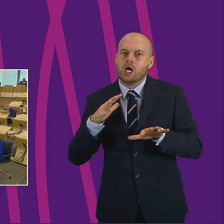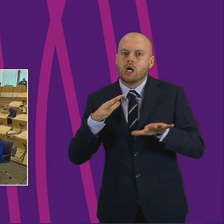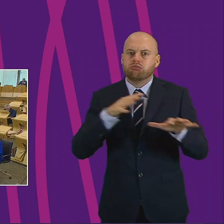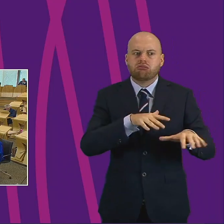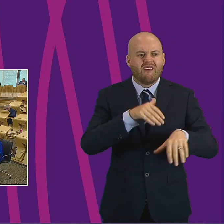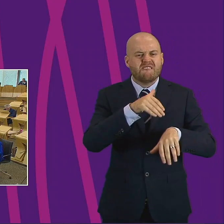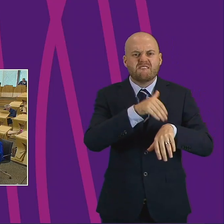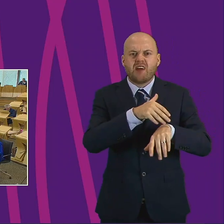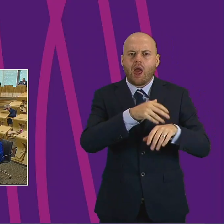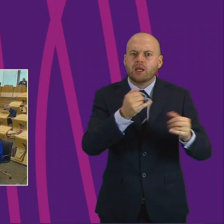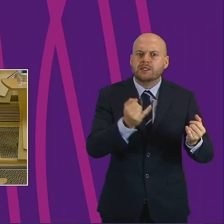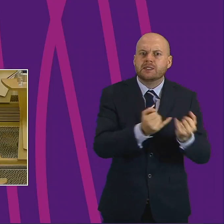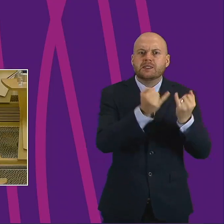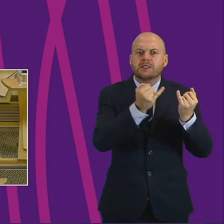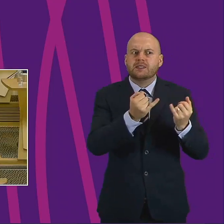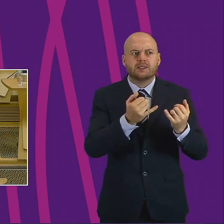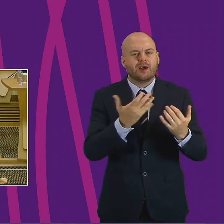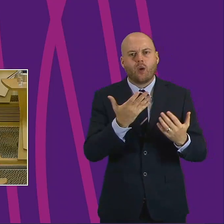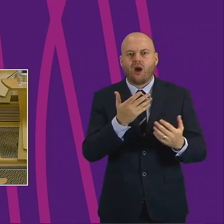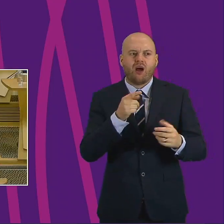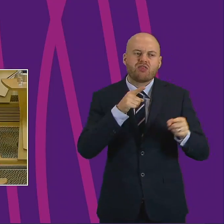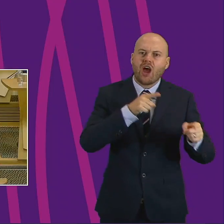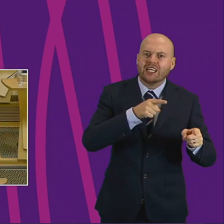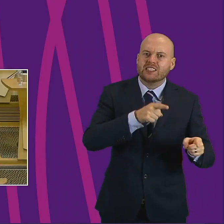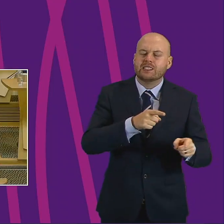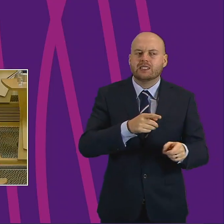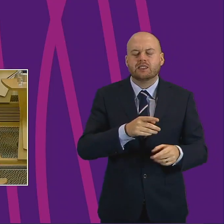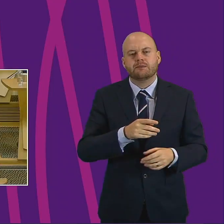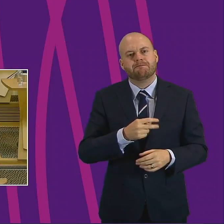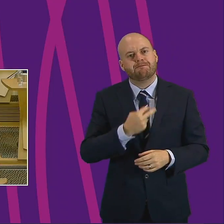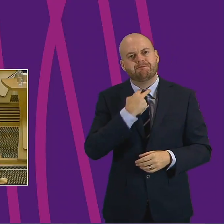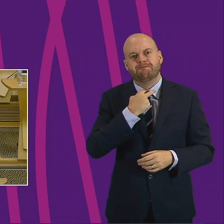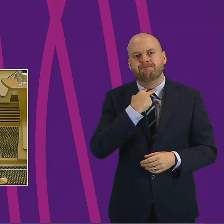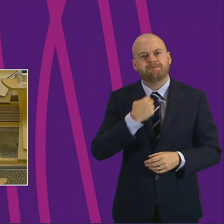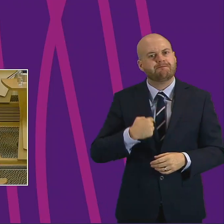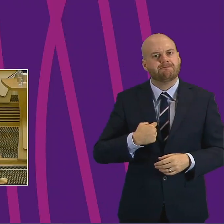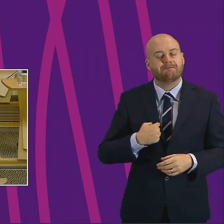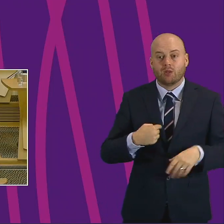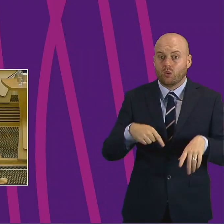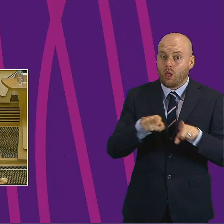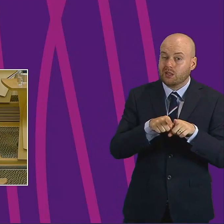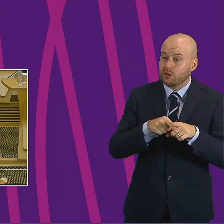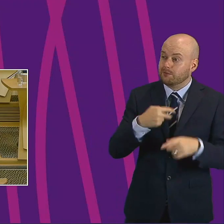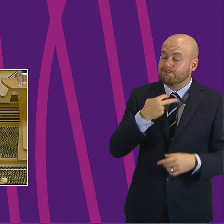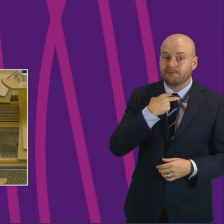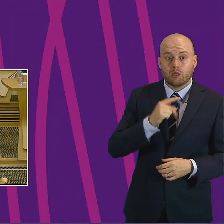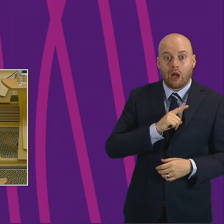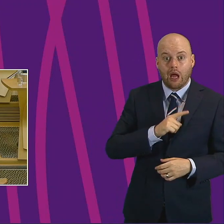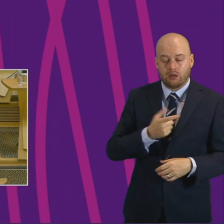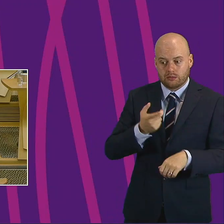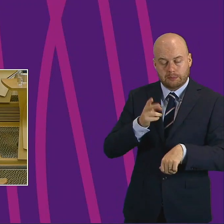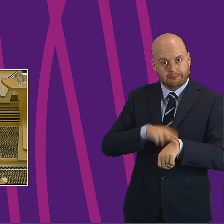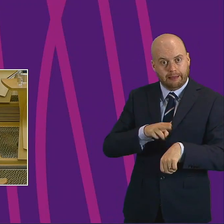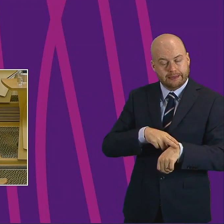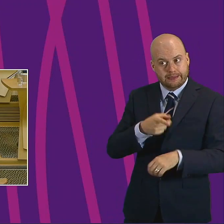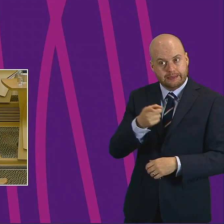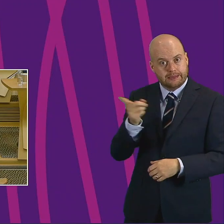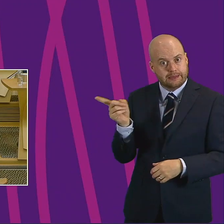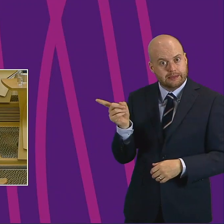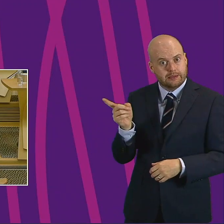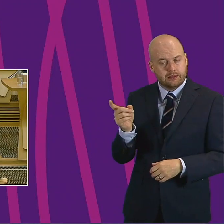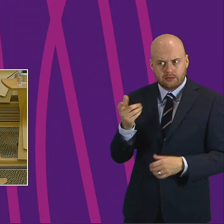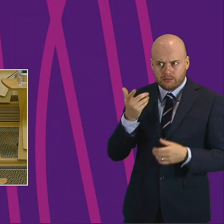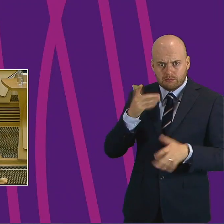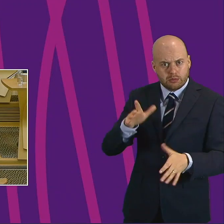violence or intimidation, but also because our police officers have been at the very front line of keeping us safe during this pandemic. To